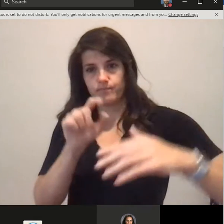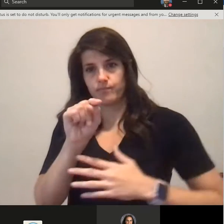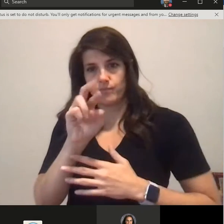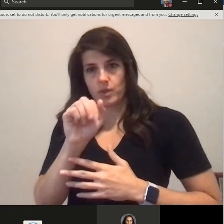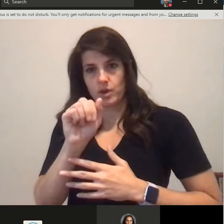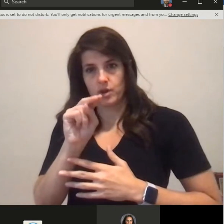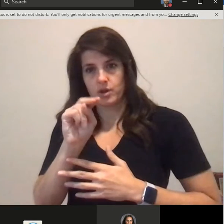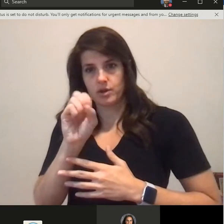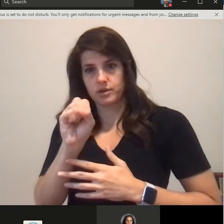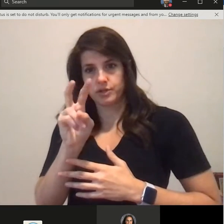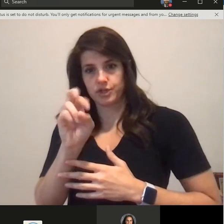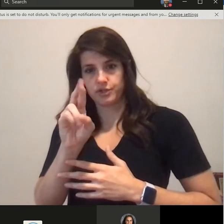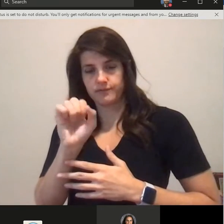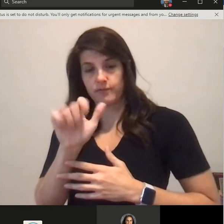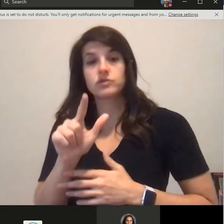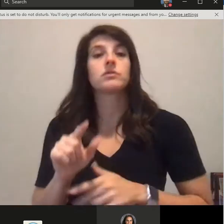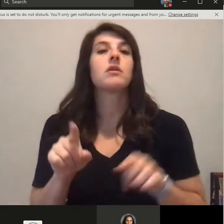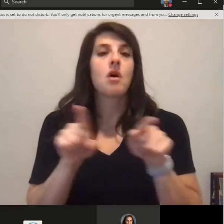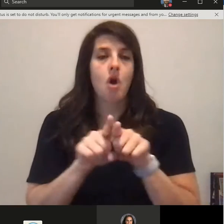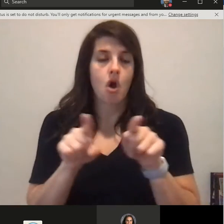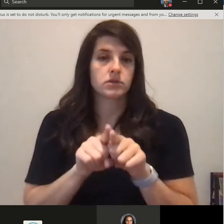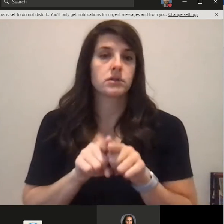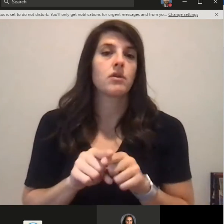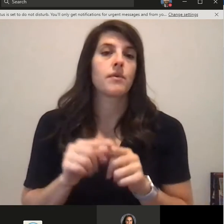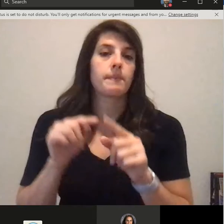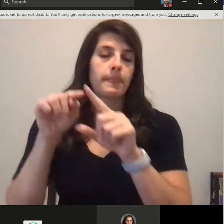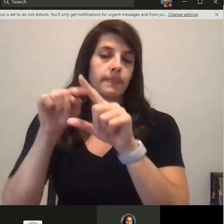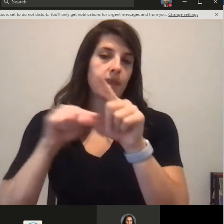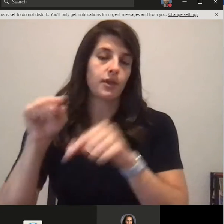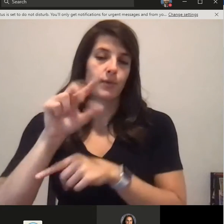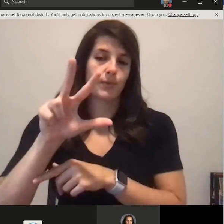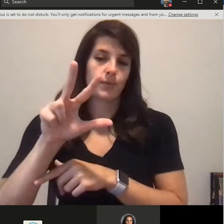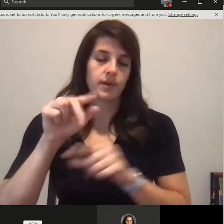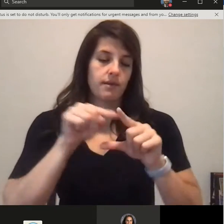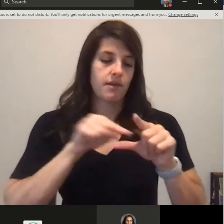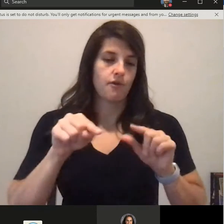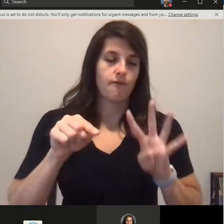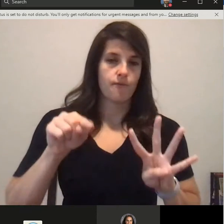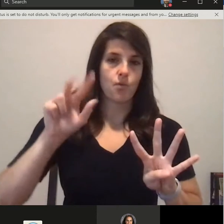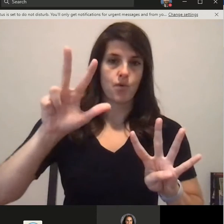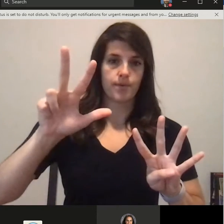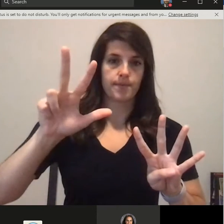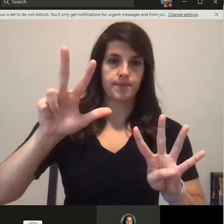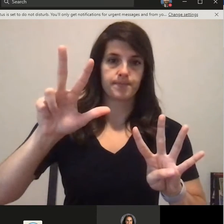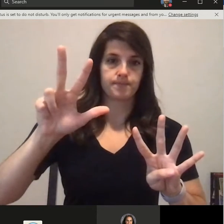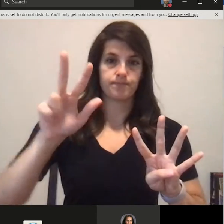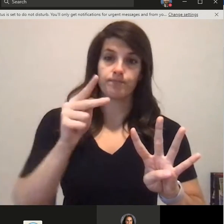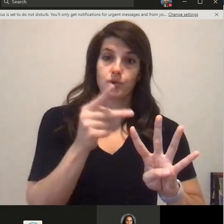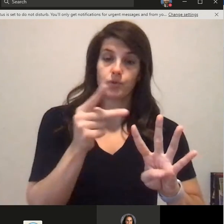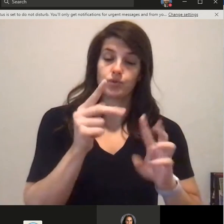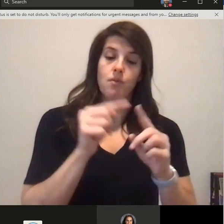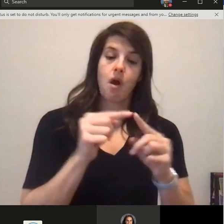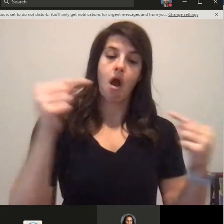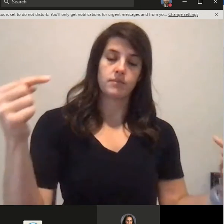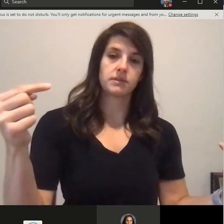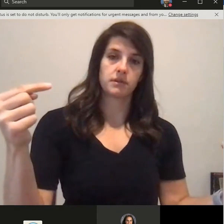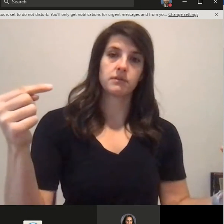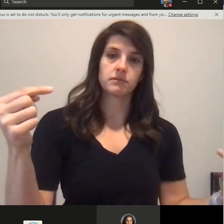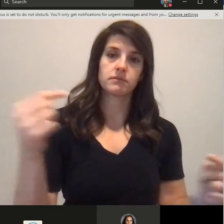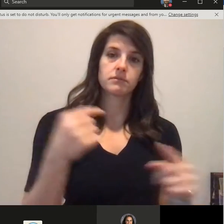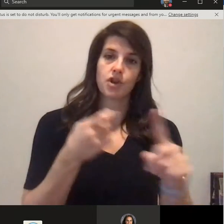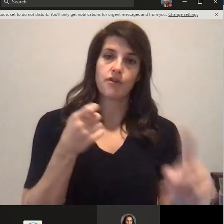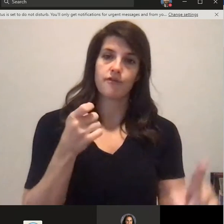Likewise, we would have angles 3 and angle 4. They are alternates on the other side of the transversal, and